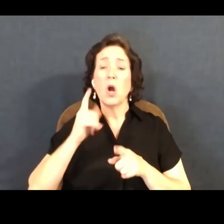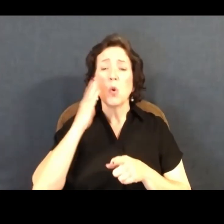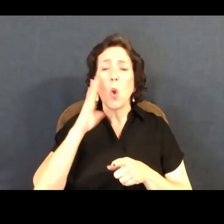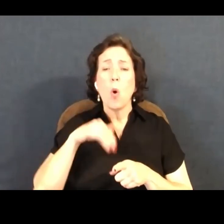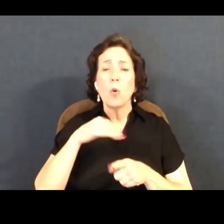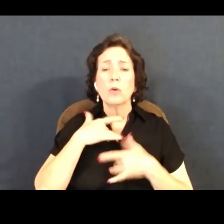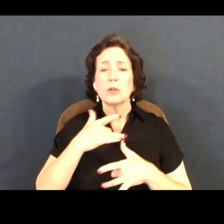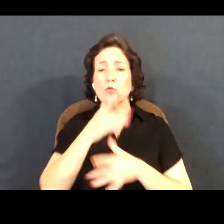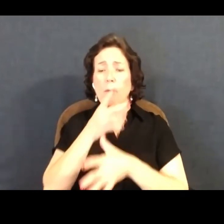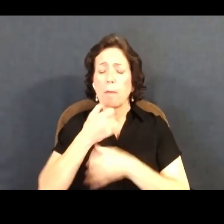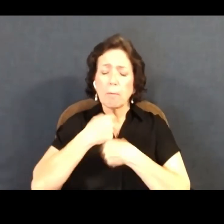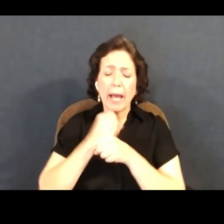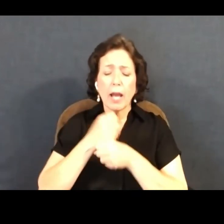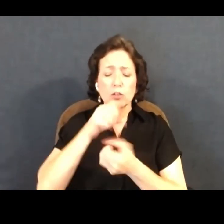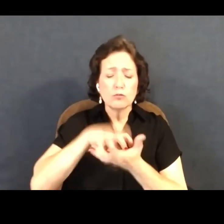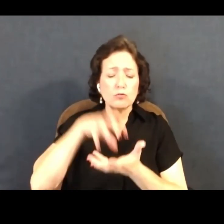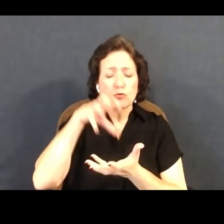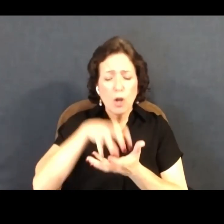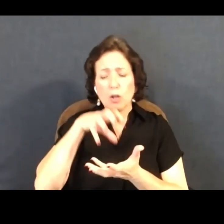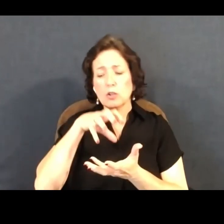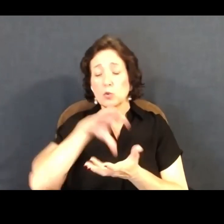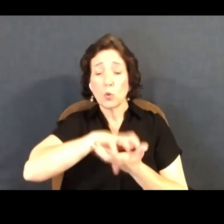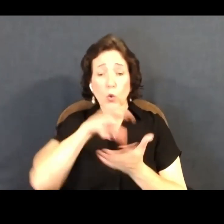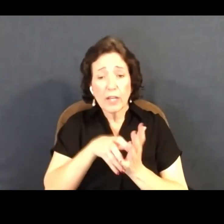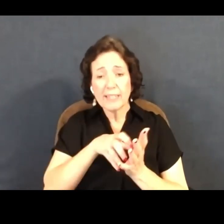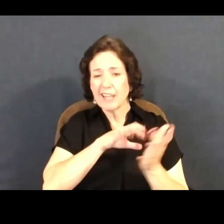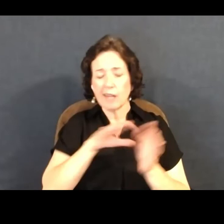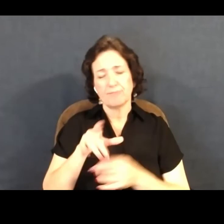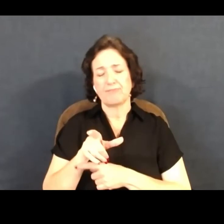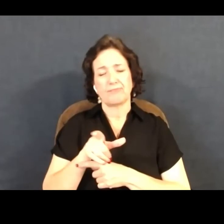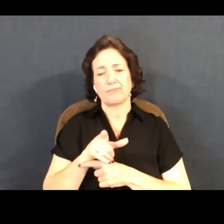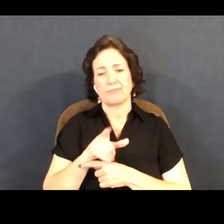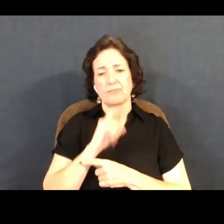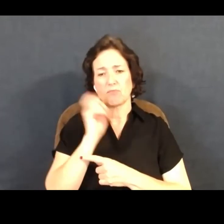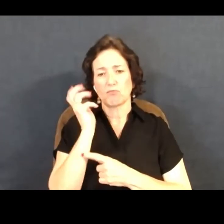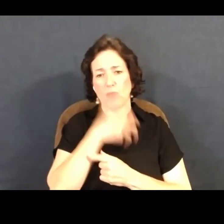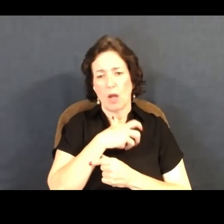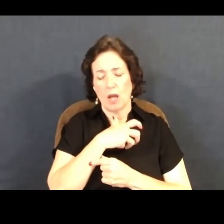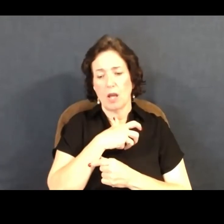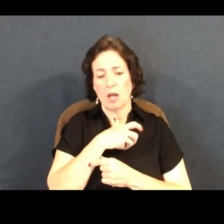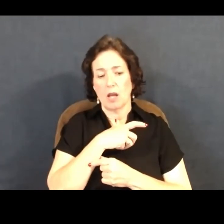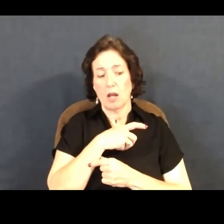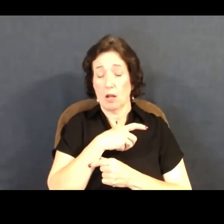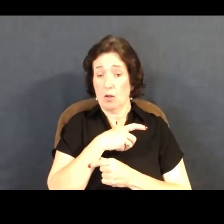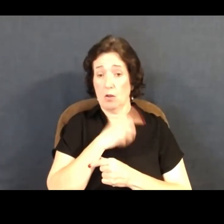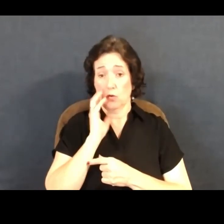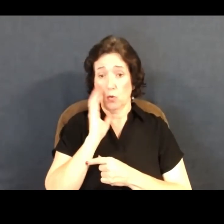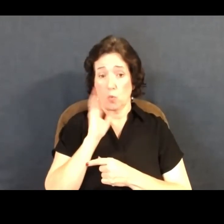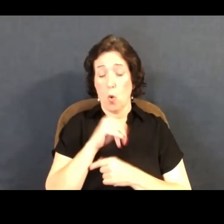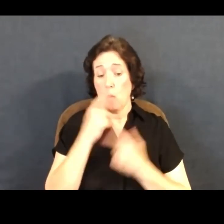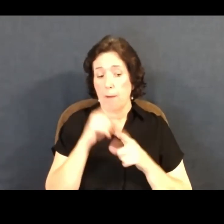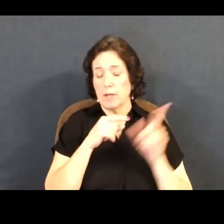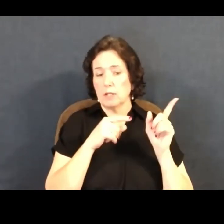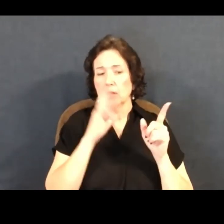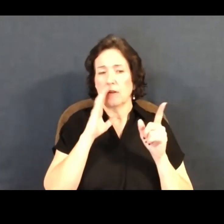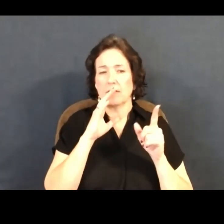and cakes and things like that. She really didn't care about cooking at all anymore. She actually blew up some tea kettles full of